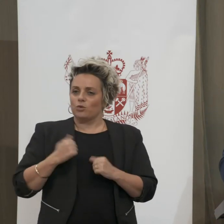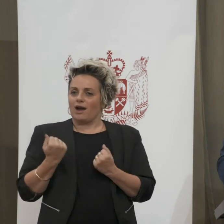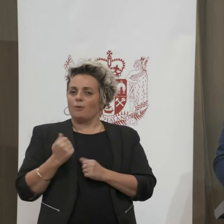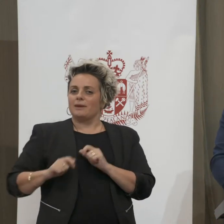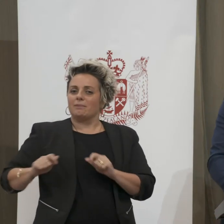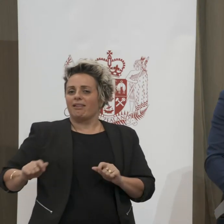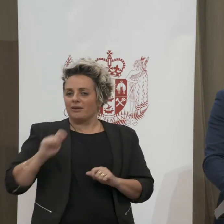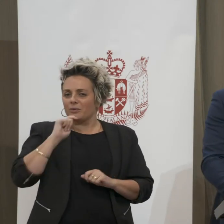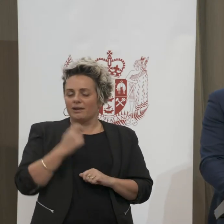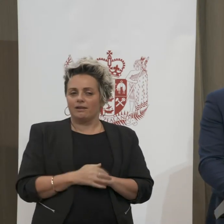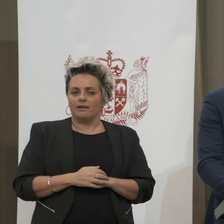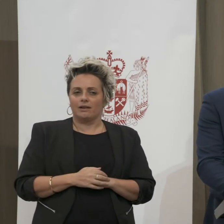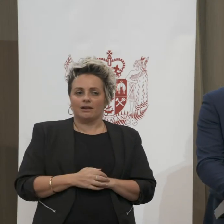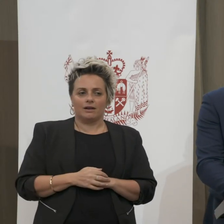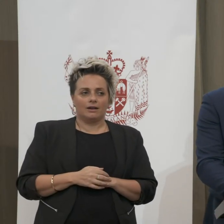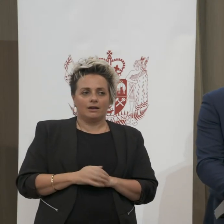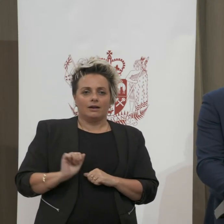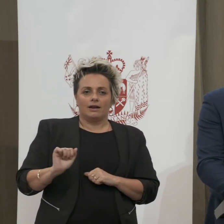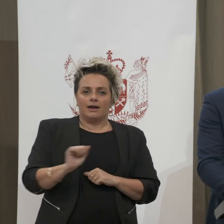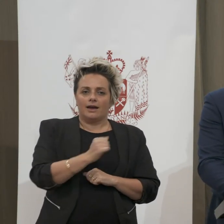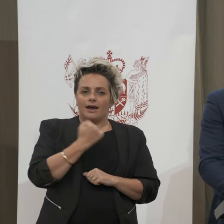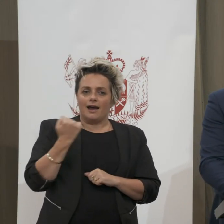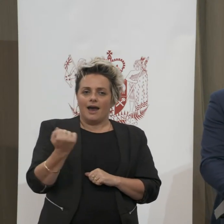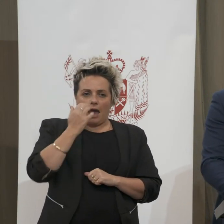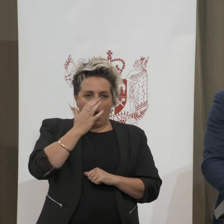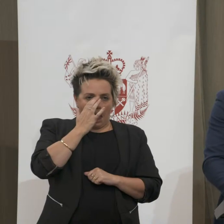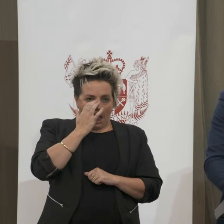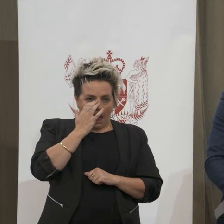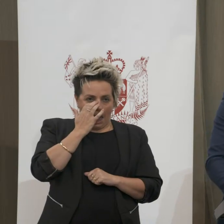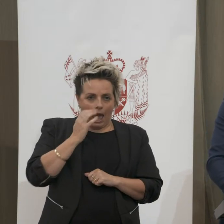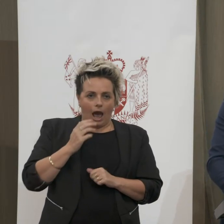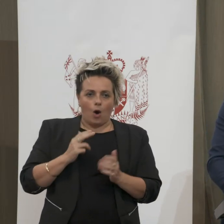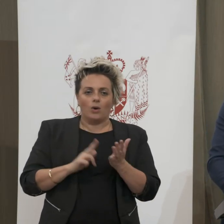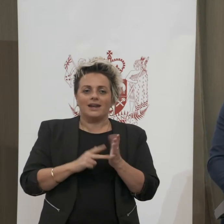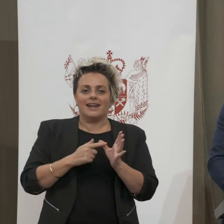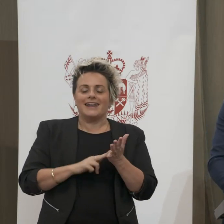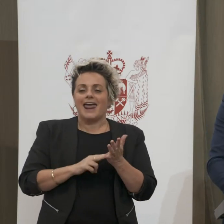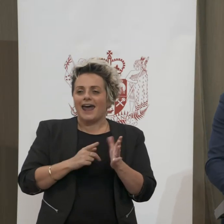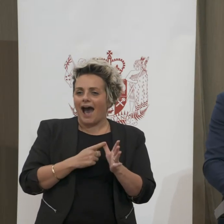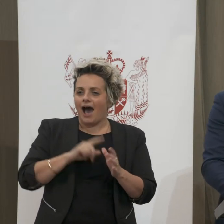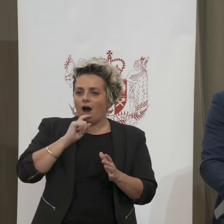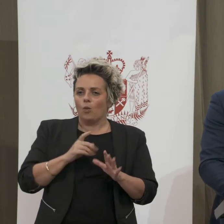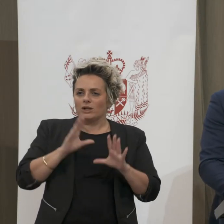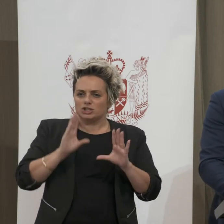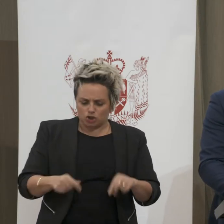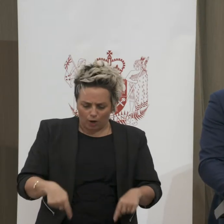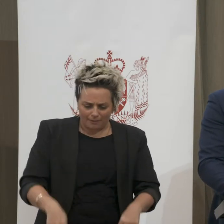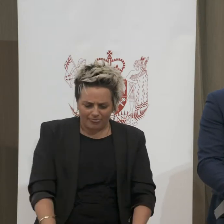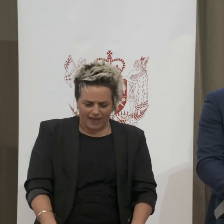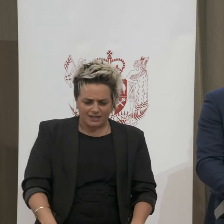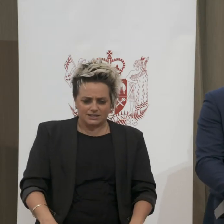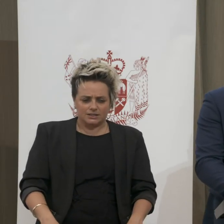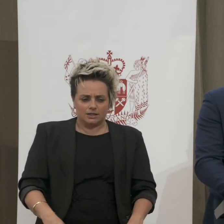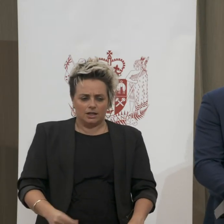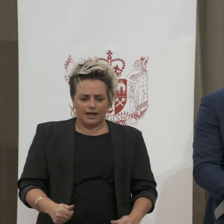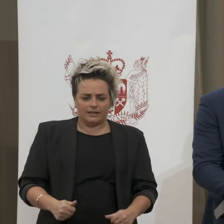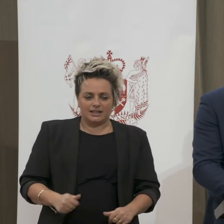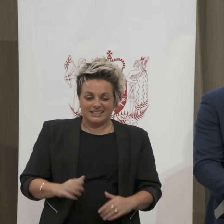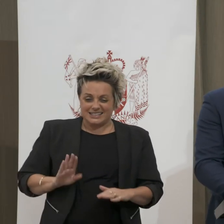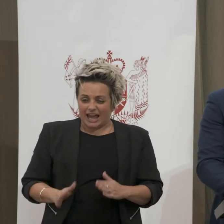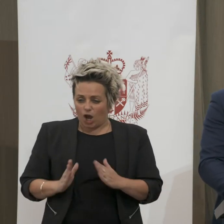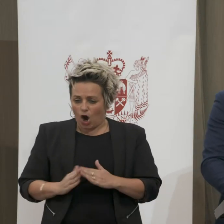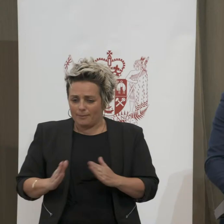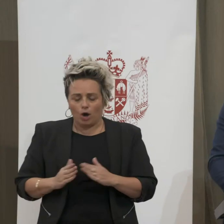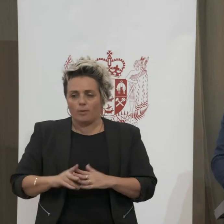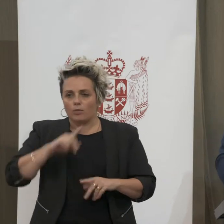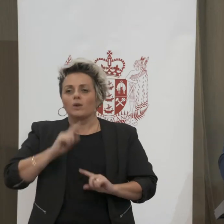people. Our nannies would stop refusing to get their sore feet checked even though it's been bothering them for a month. Mums